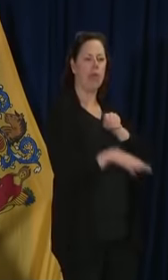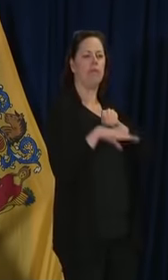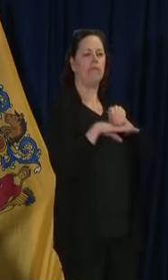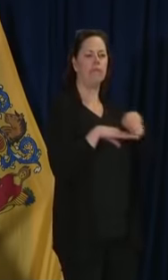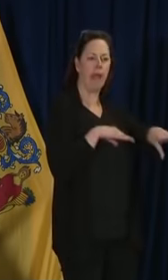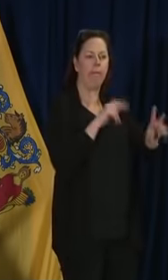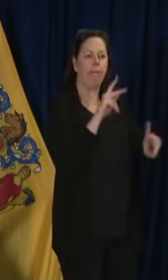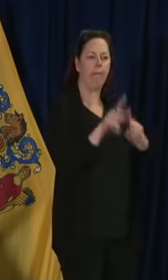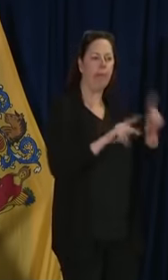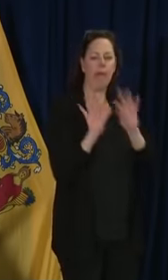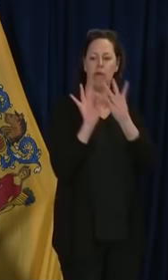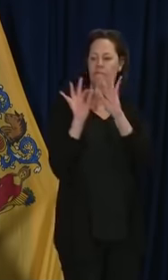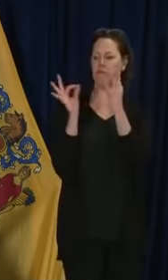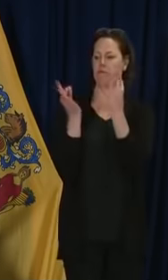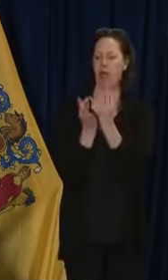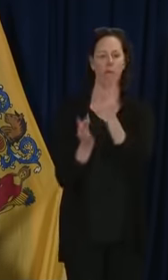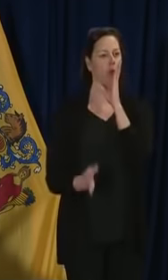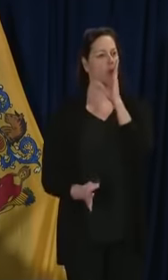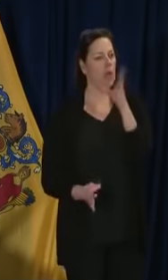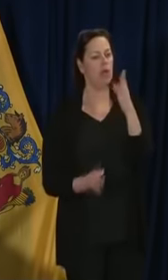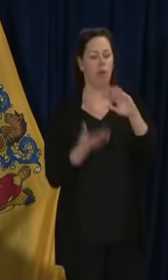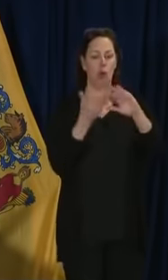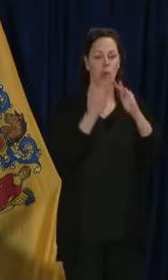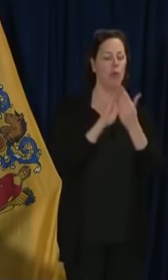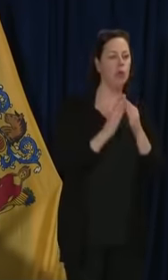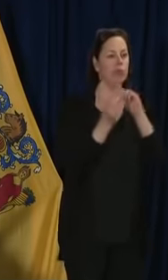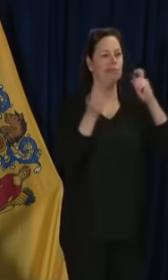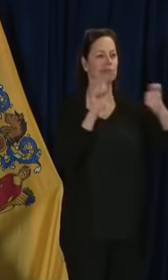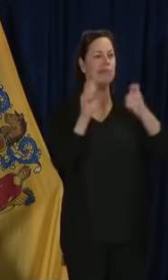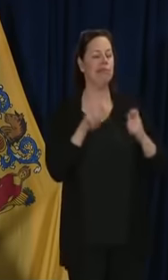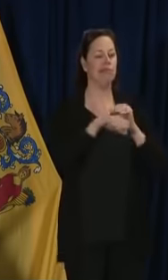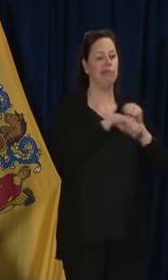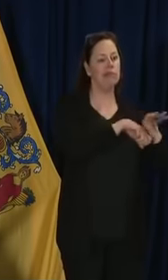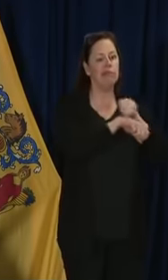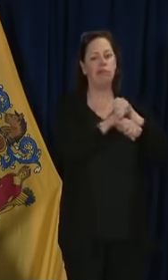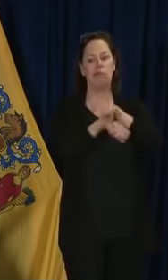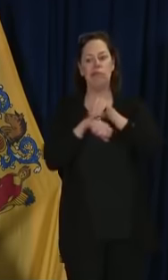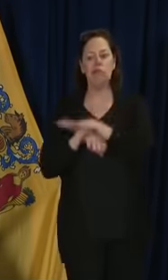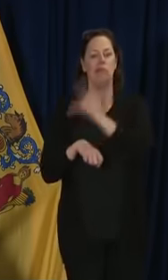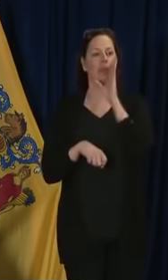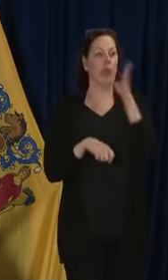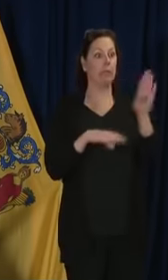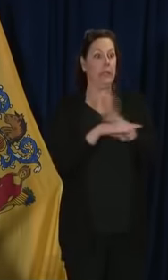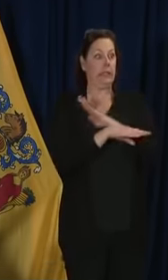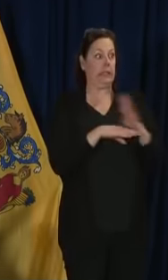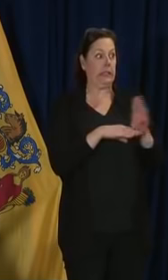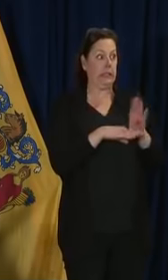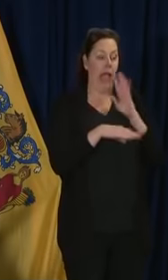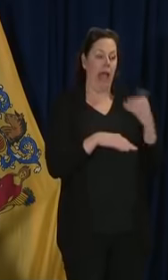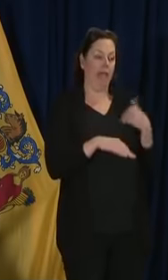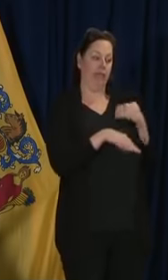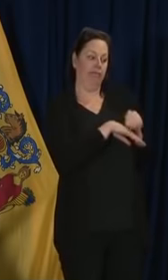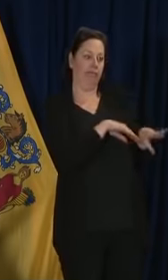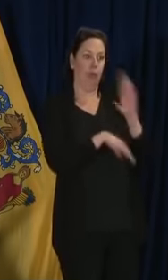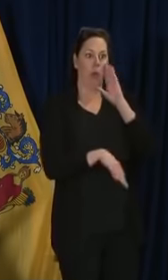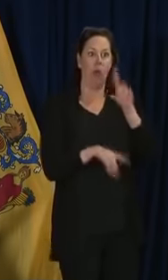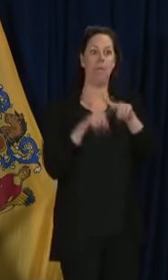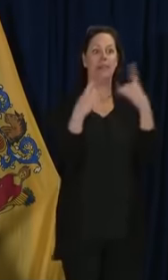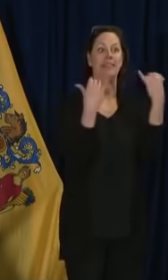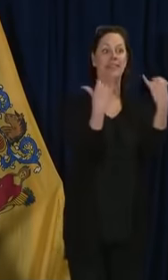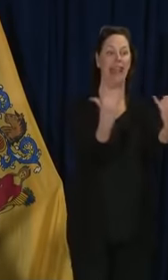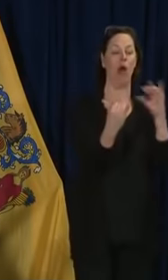residents and families, on communities, and on local businesses. But at this moment,